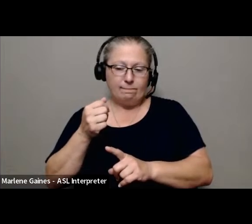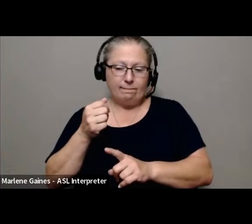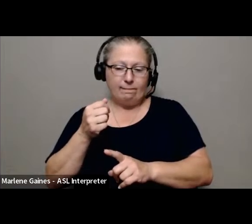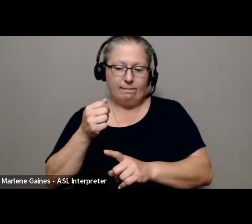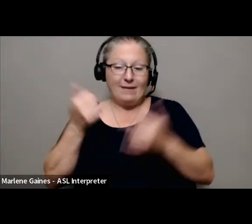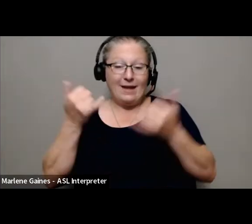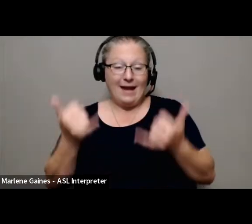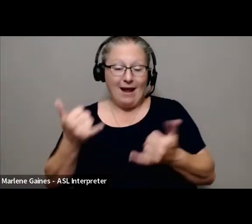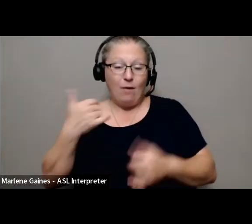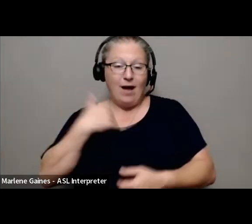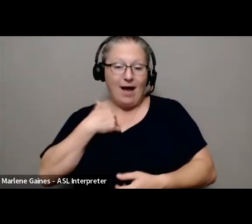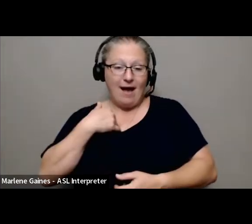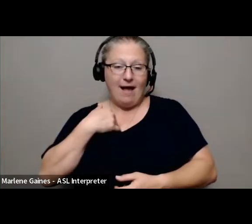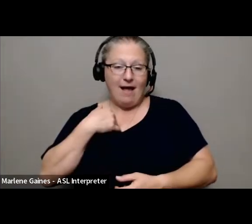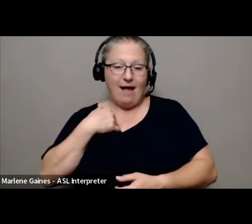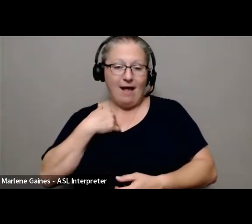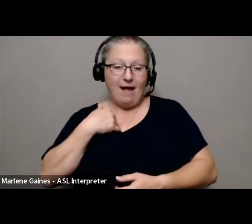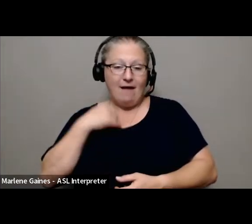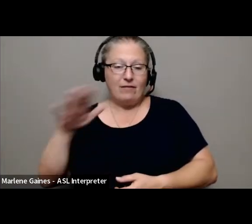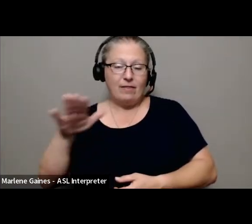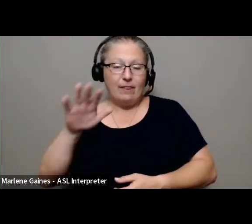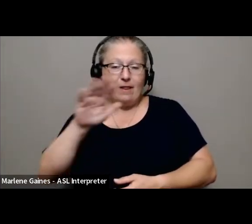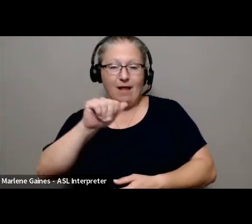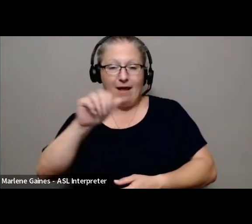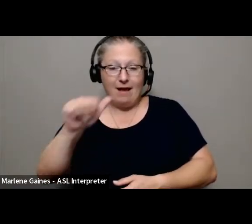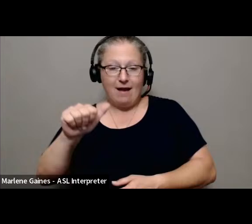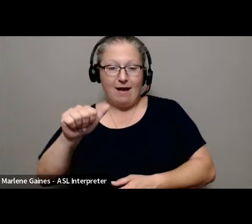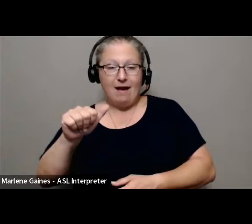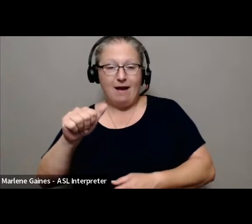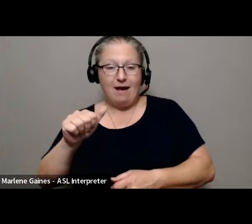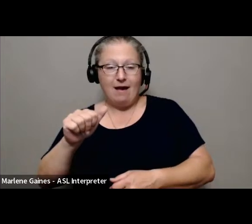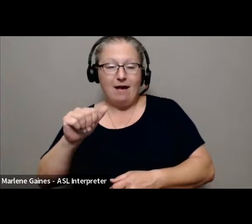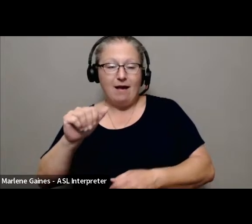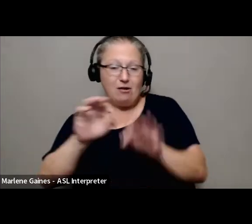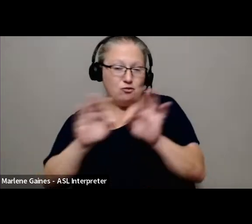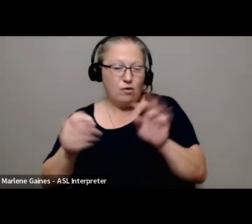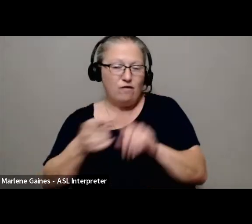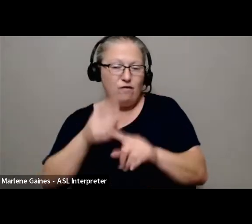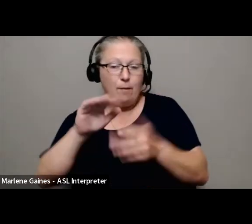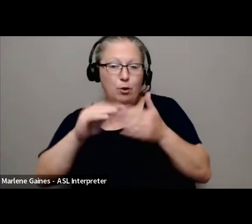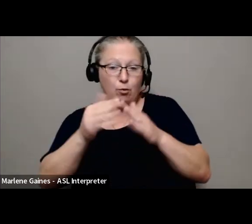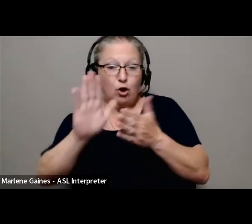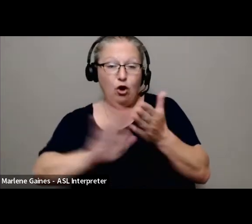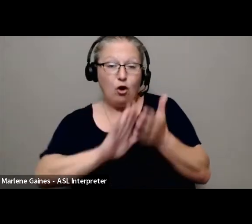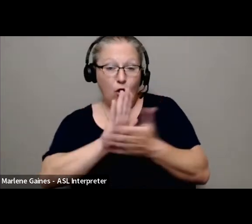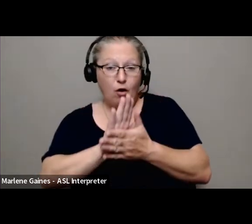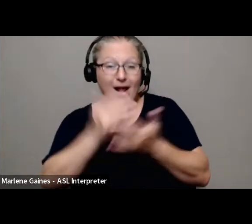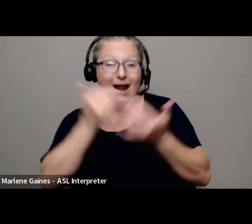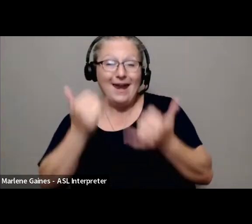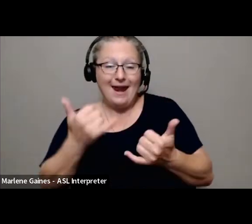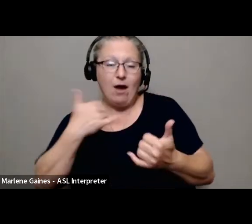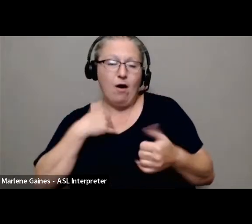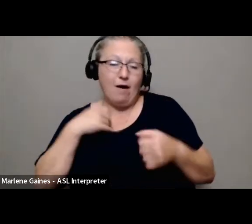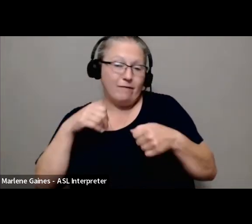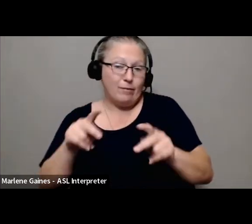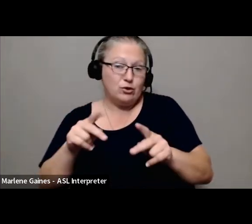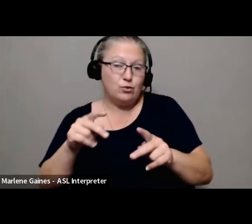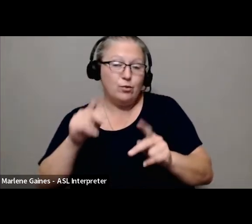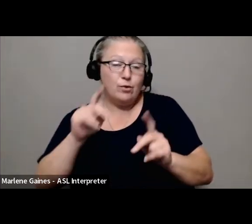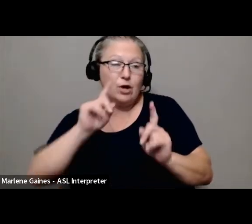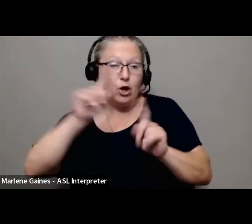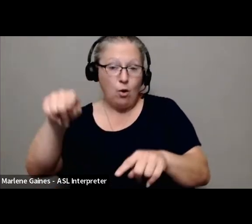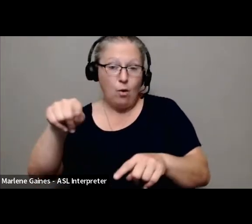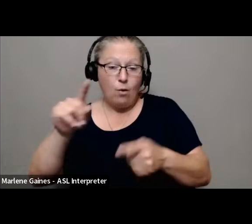now have received their AA from one of the community colleges and are now given the opportunity to